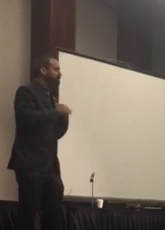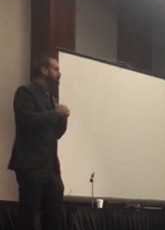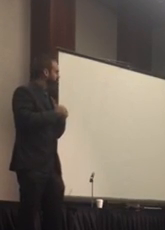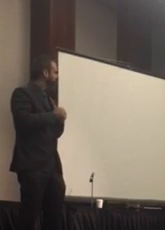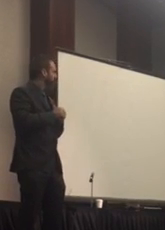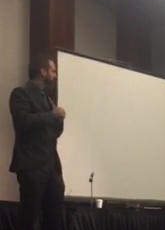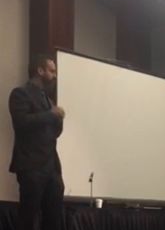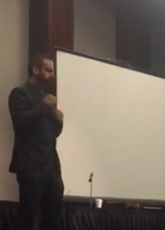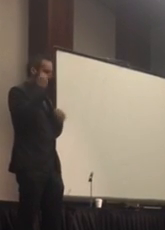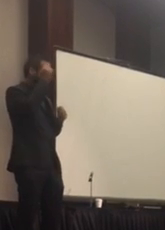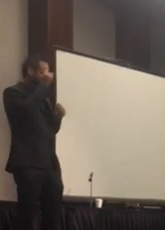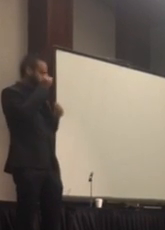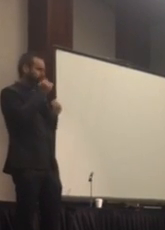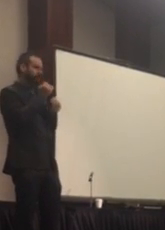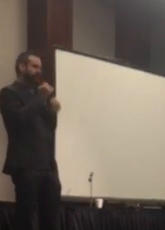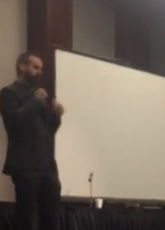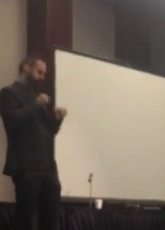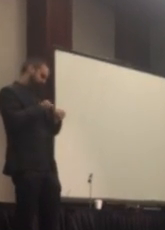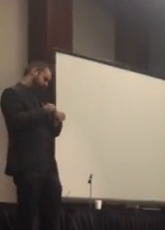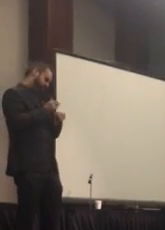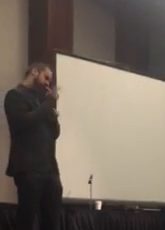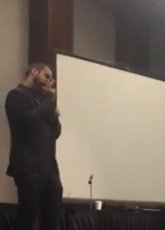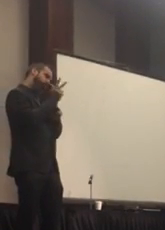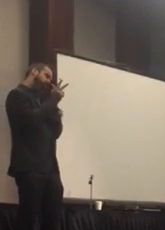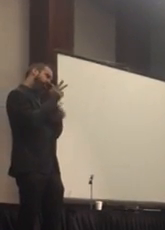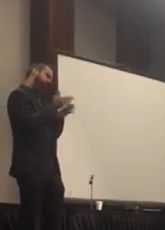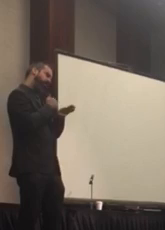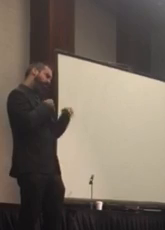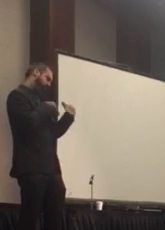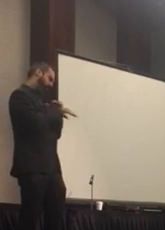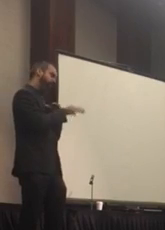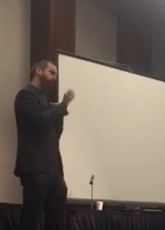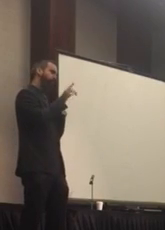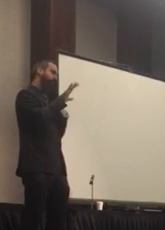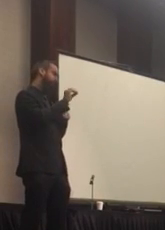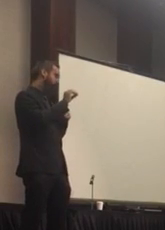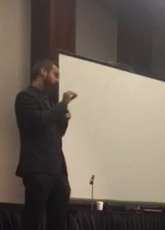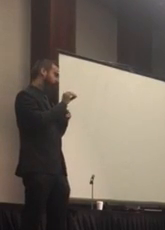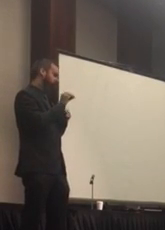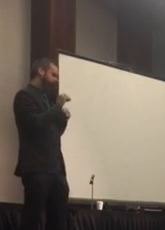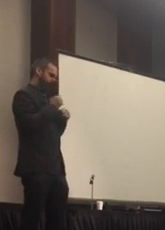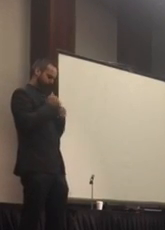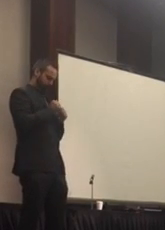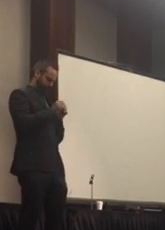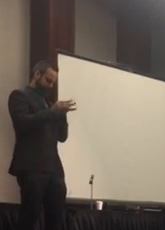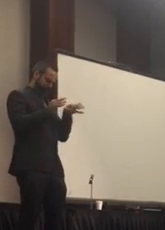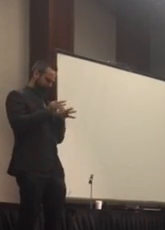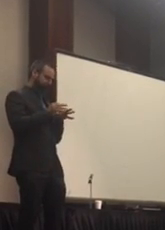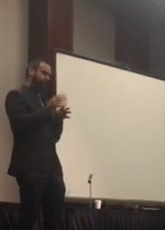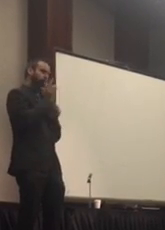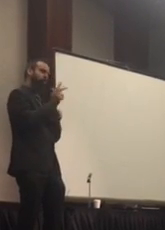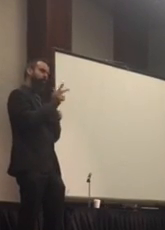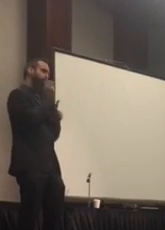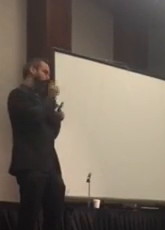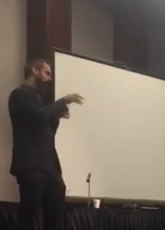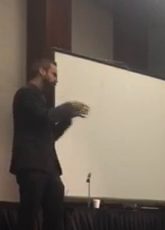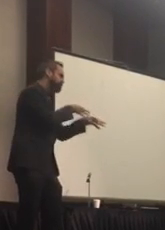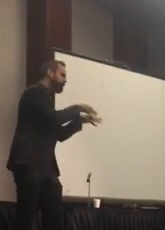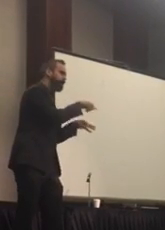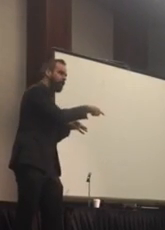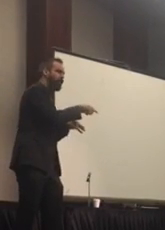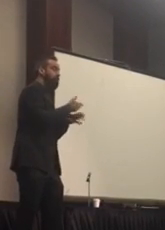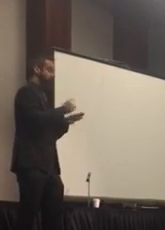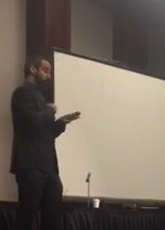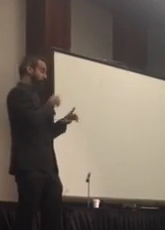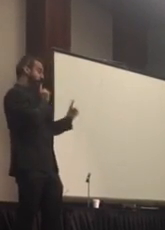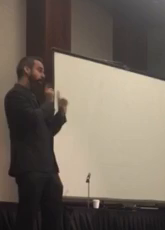half. So I'm sitting there thinking, well, I got about 3 minutes before we get to the studio. I'm going to figure out if I can break this down, right? And before I begin to